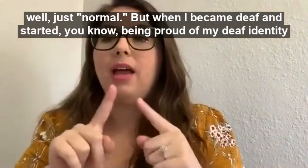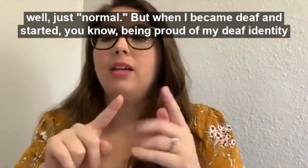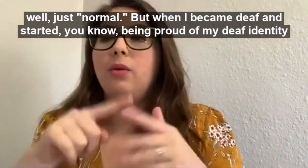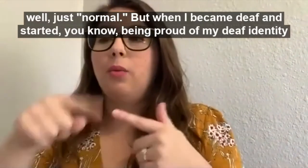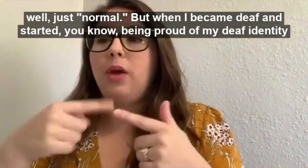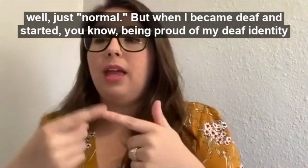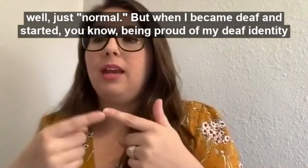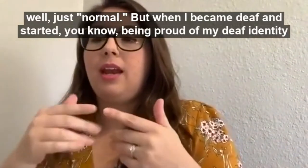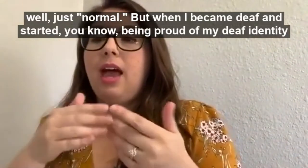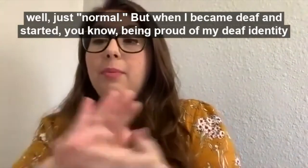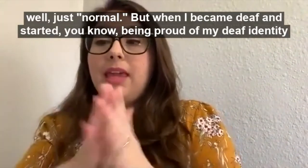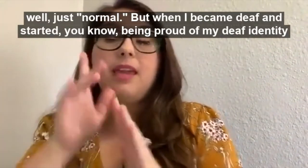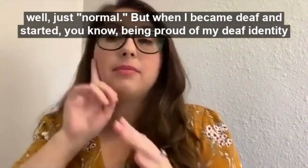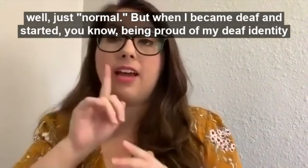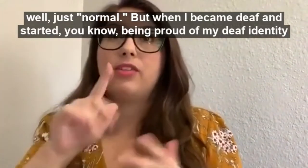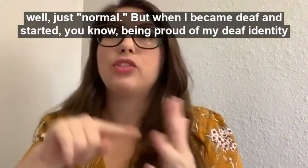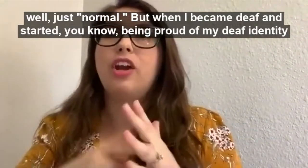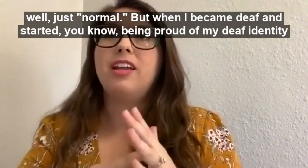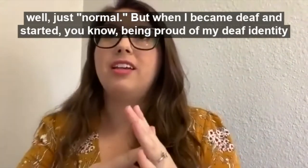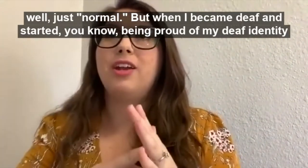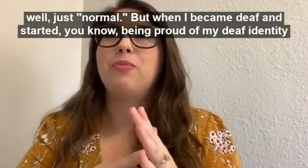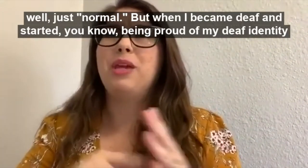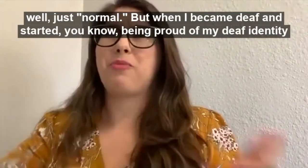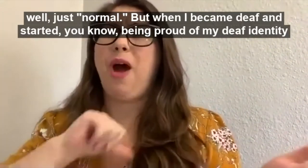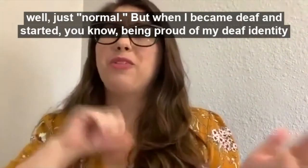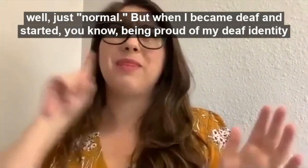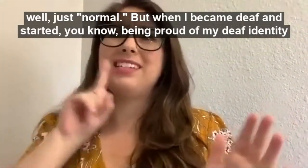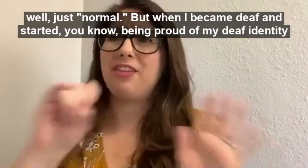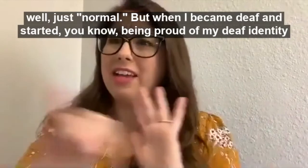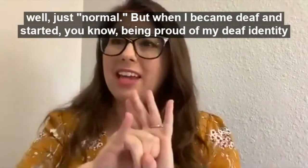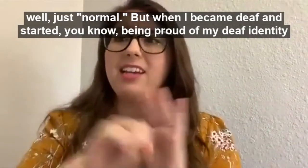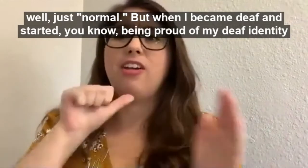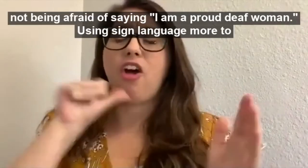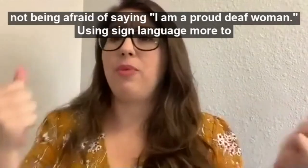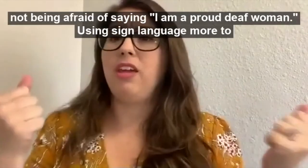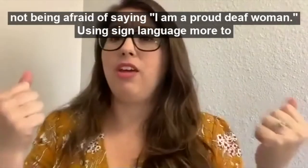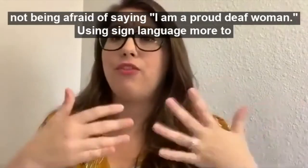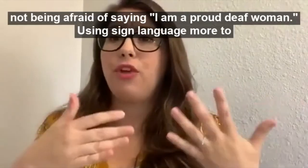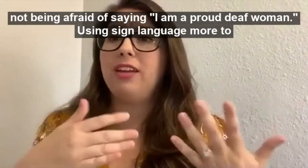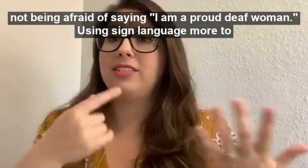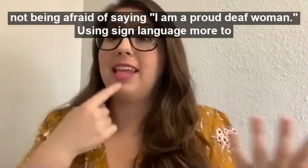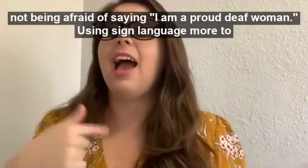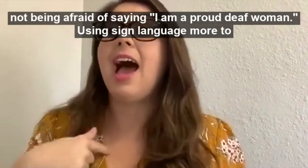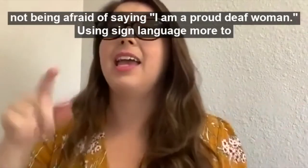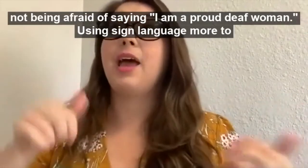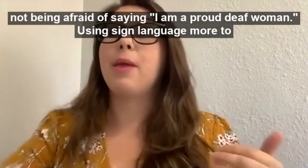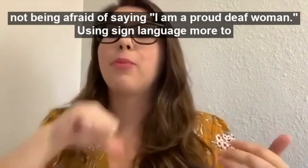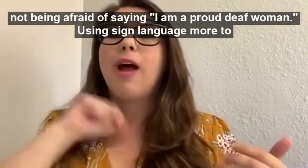But when I became deaf and started, you know, being proud of my deaf identity, not being afraid of saying I am a proud